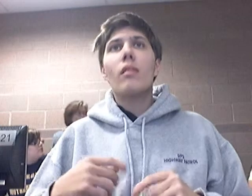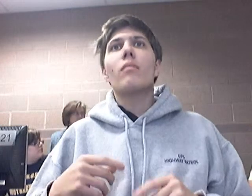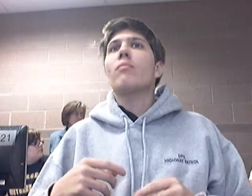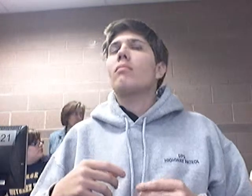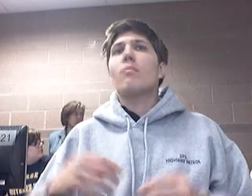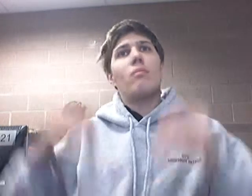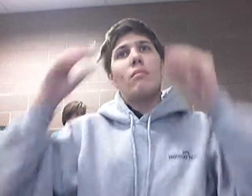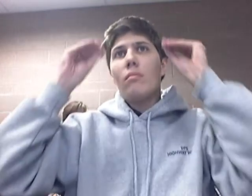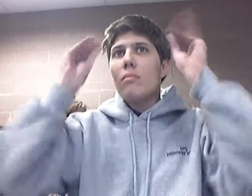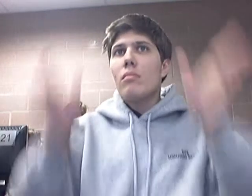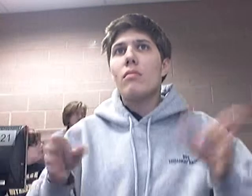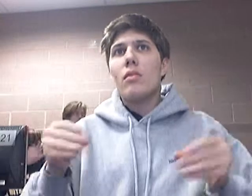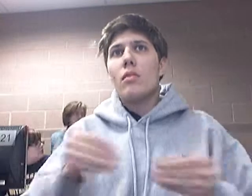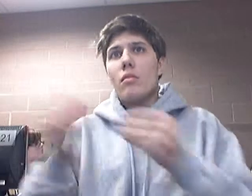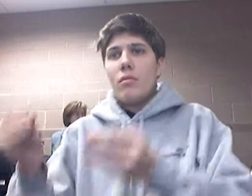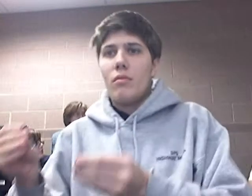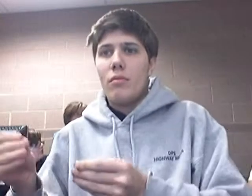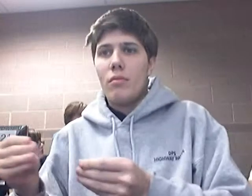just want me to write this paragraph then and I'm done? Yeah,